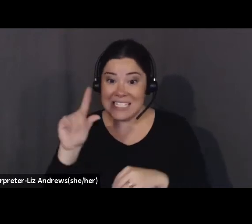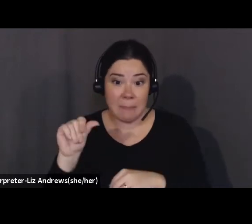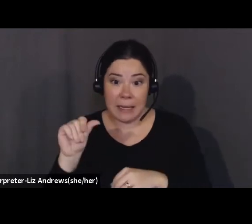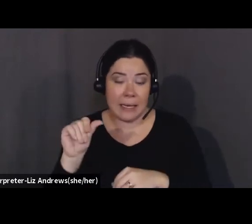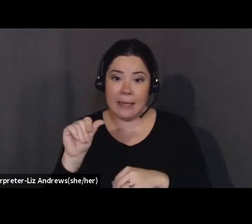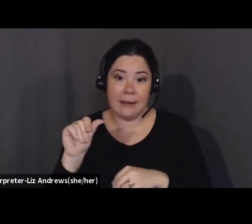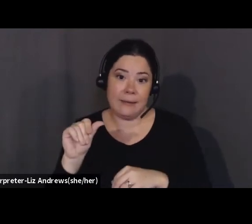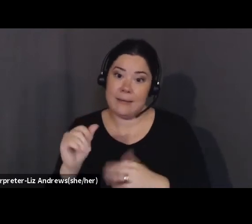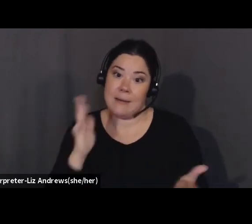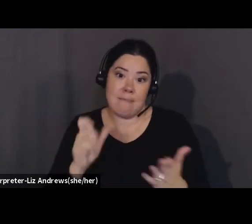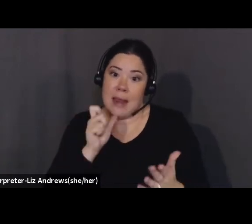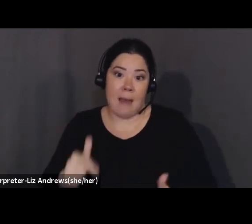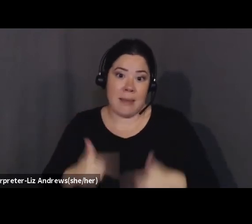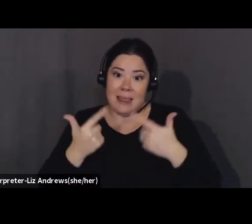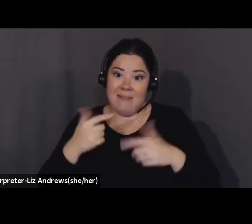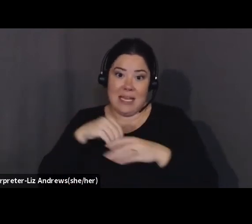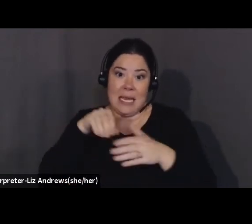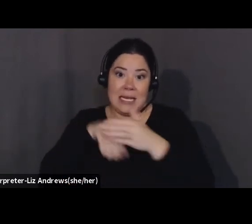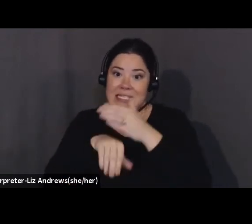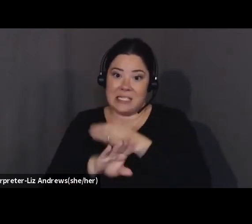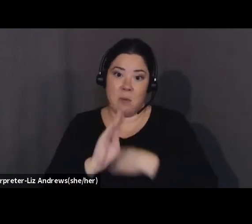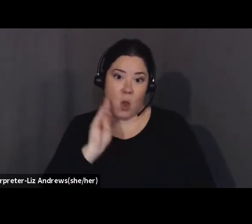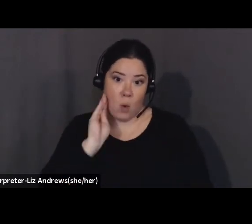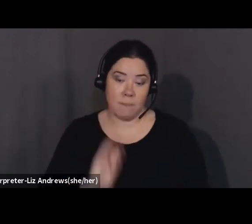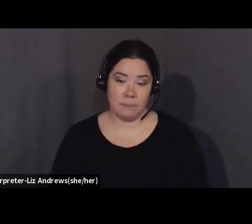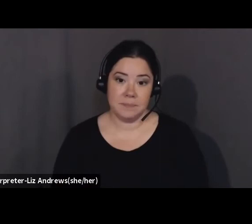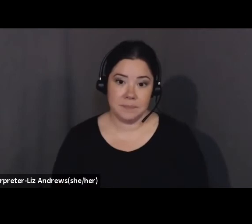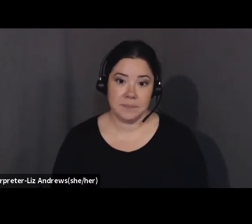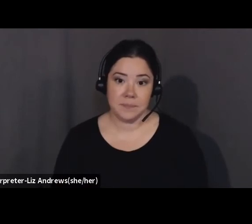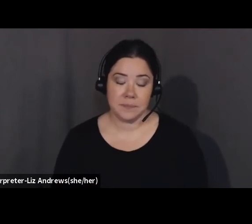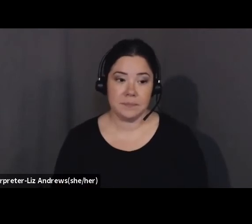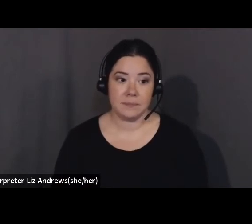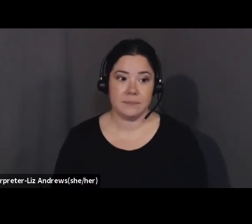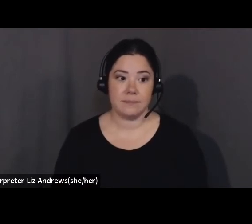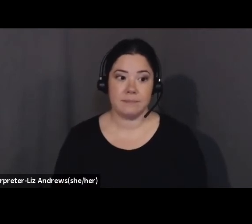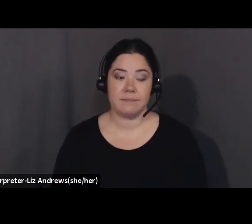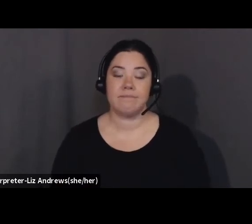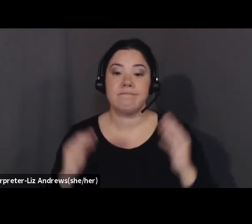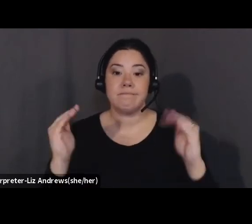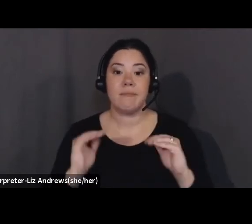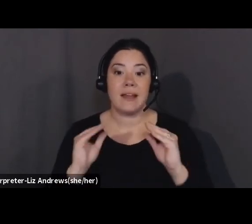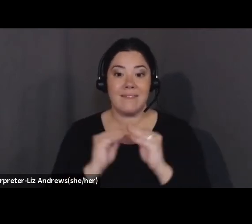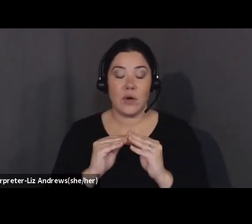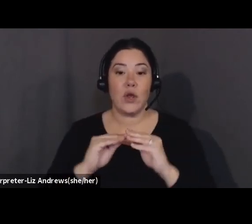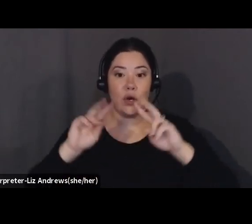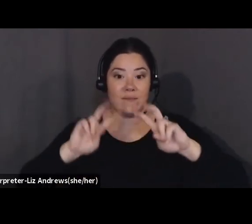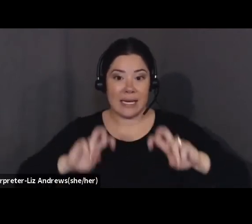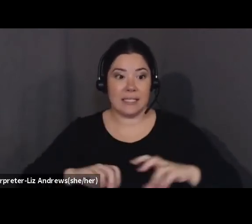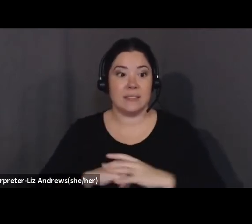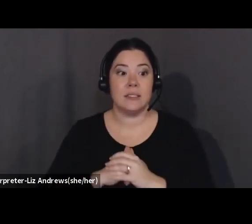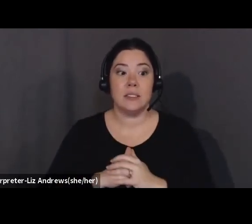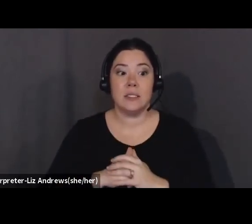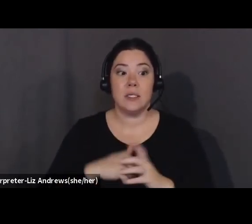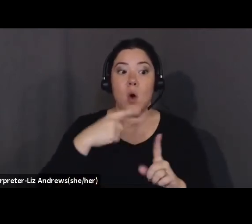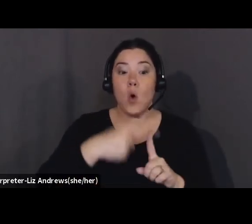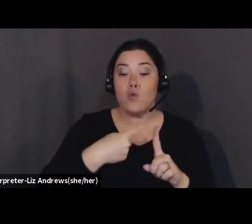in accessible homes. Next slide, please. Further findings: renters are more likely than owners to